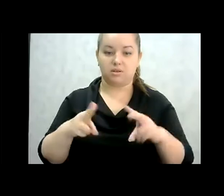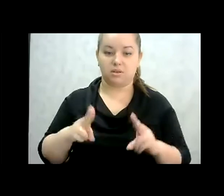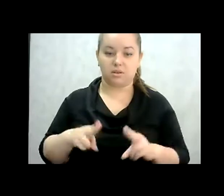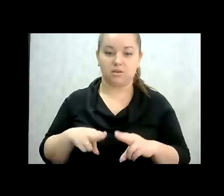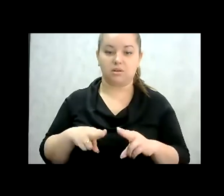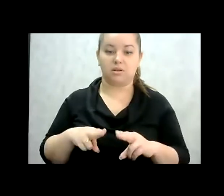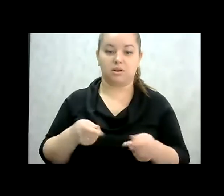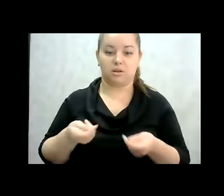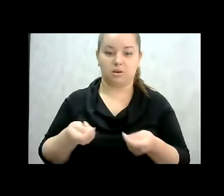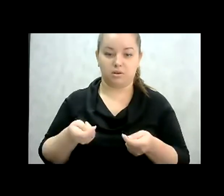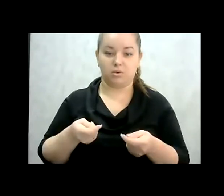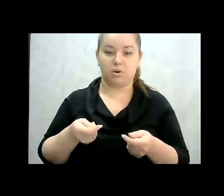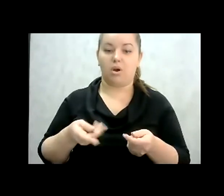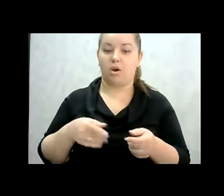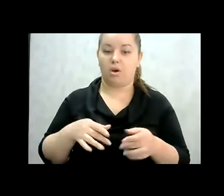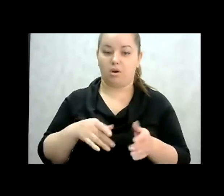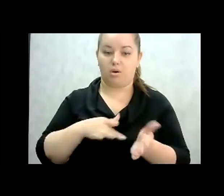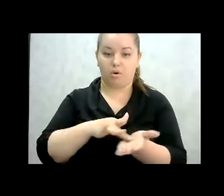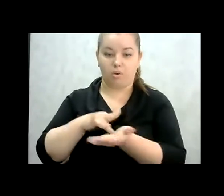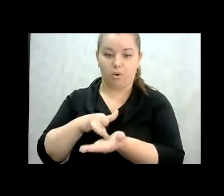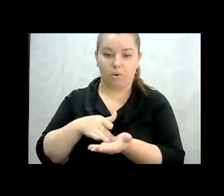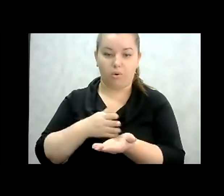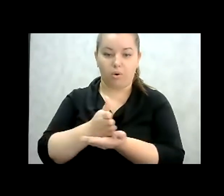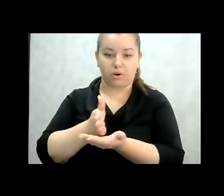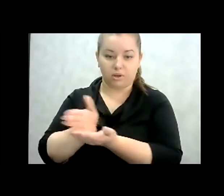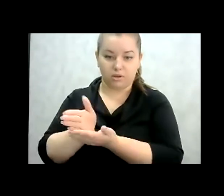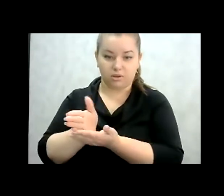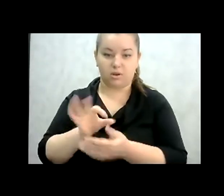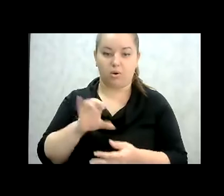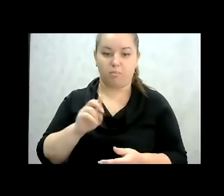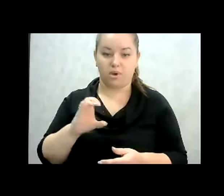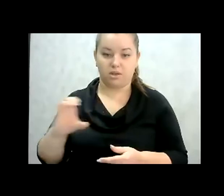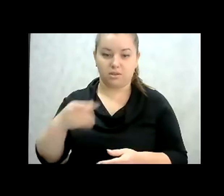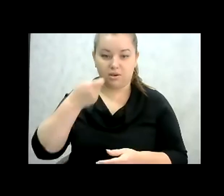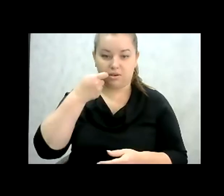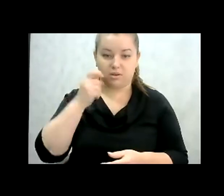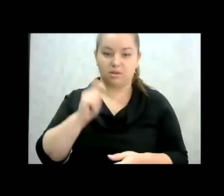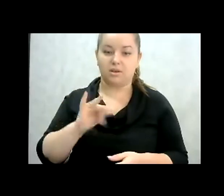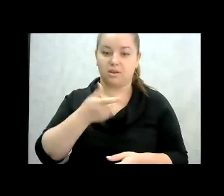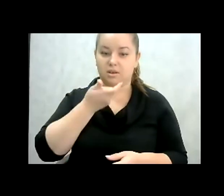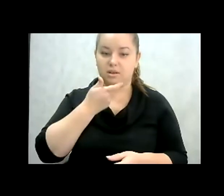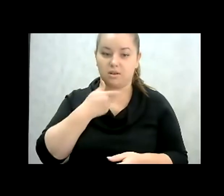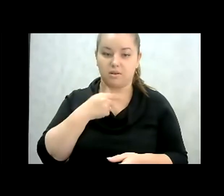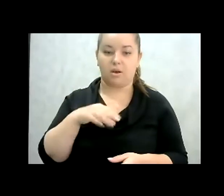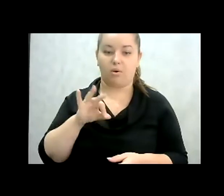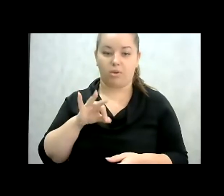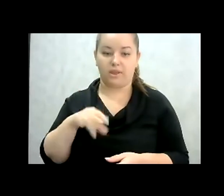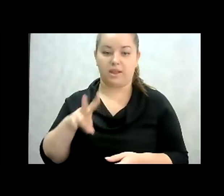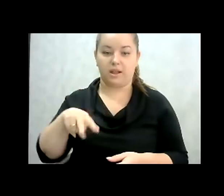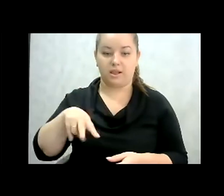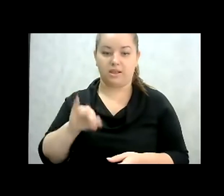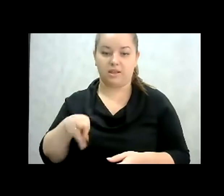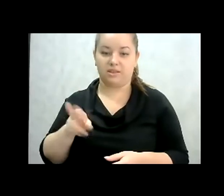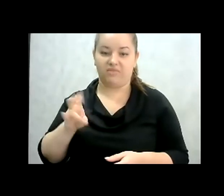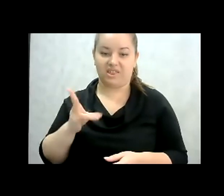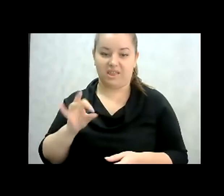Governance Officer. And finally, Mrs. Olena Litvinenko, who is the acting head of the Council